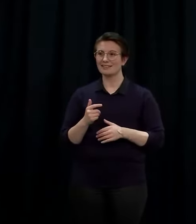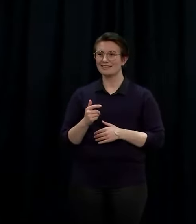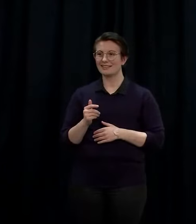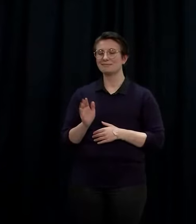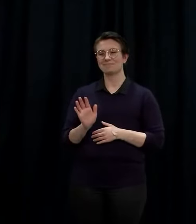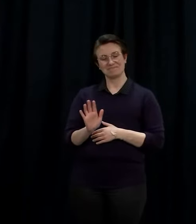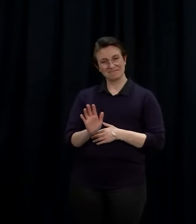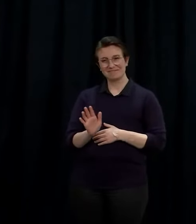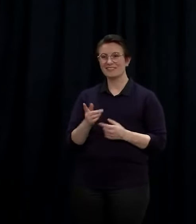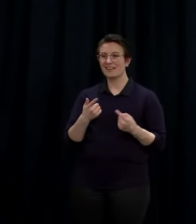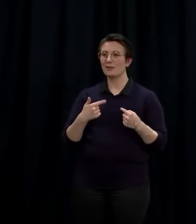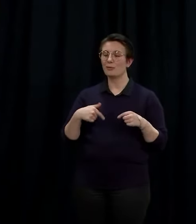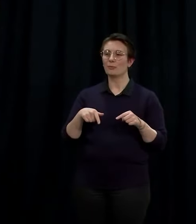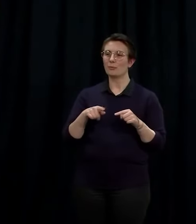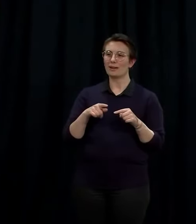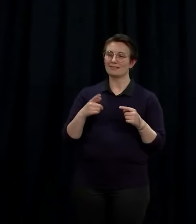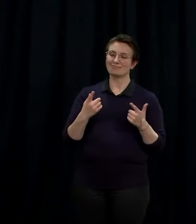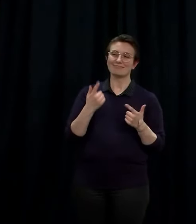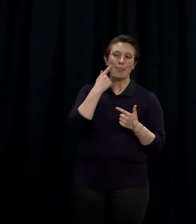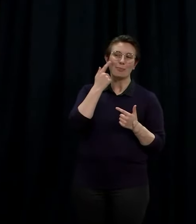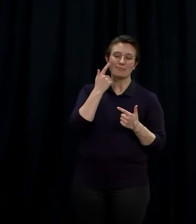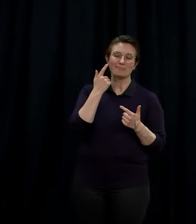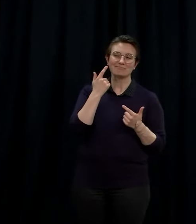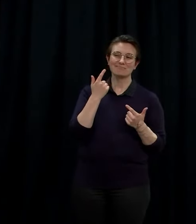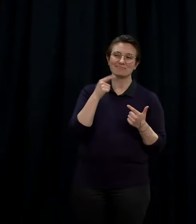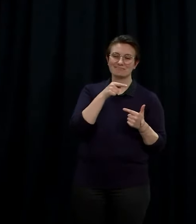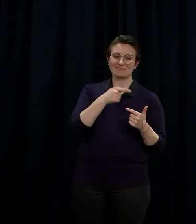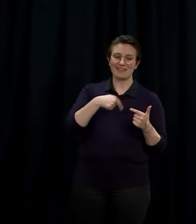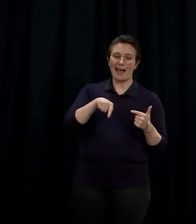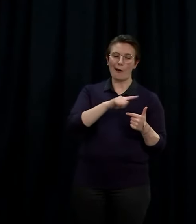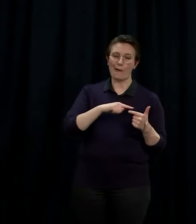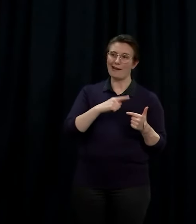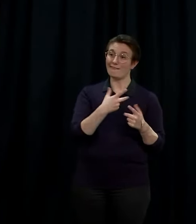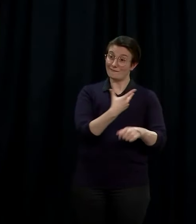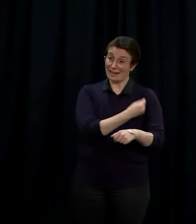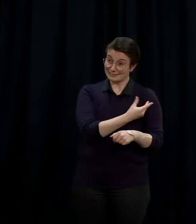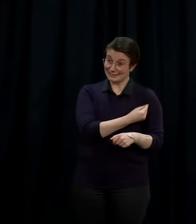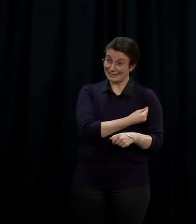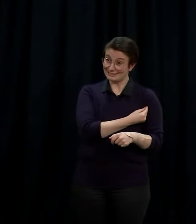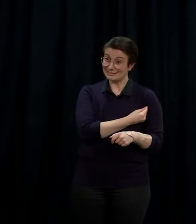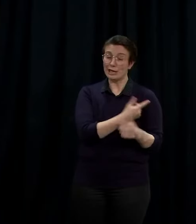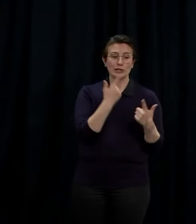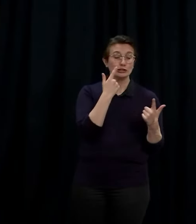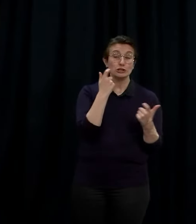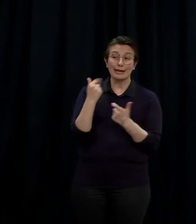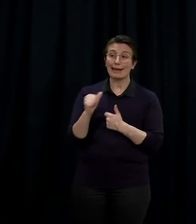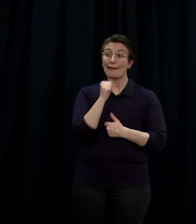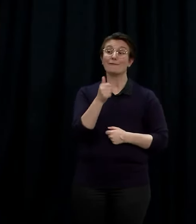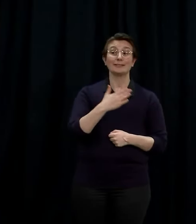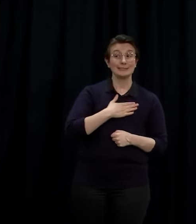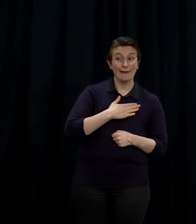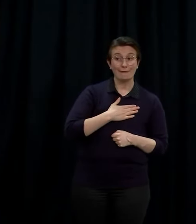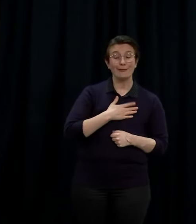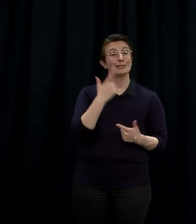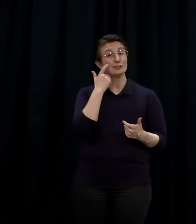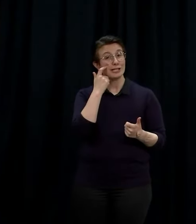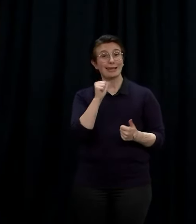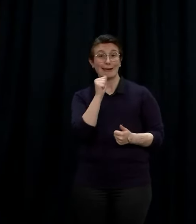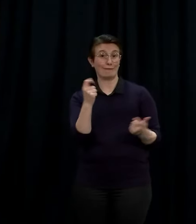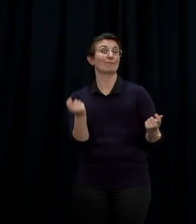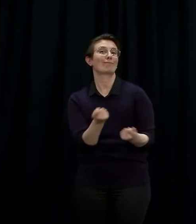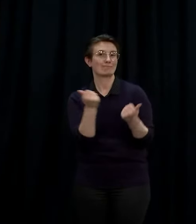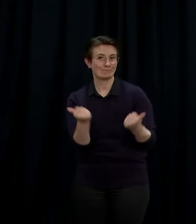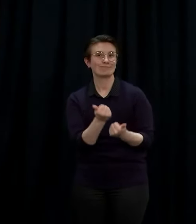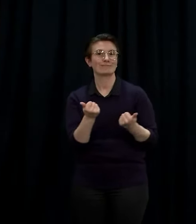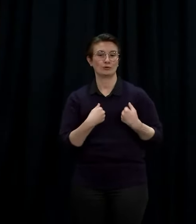efficacy and safety in children under 12, and we will be moving quickly to provide advice to government when that evidence becomes available.